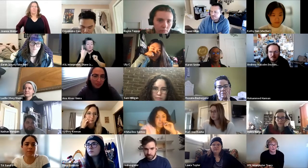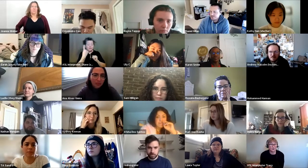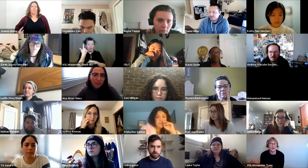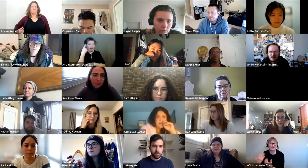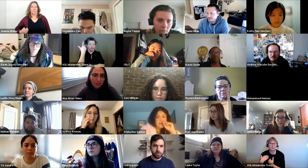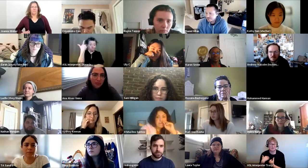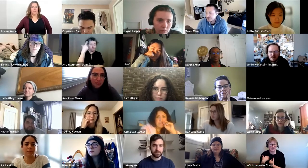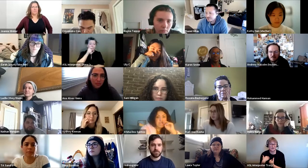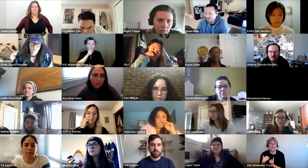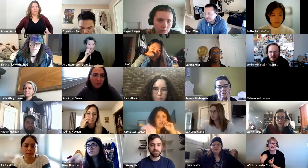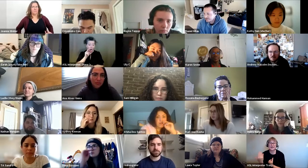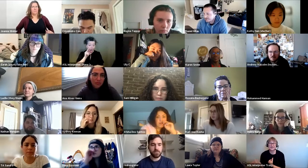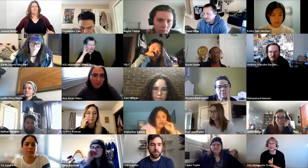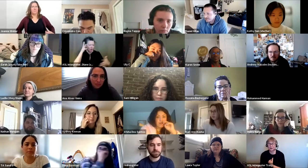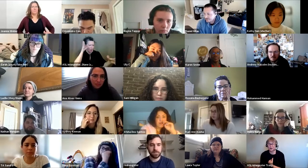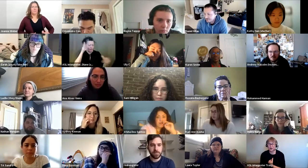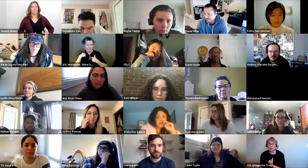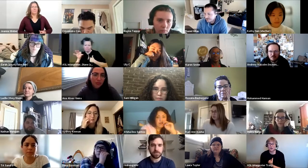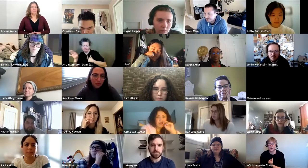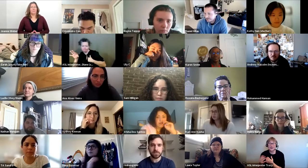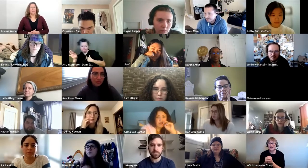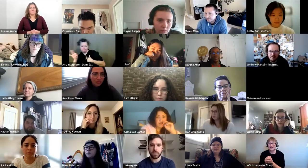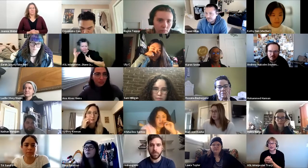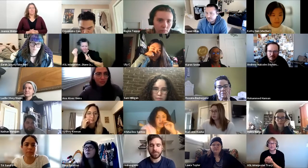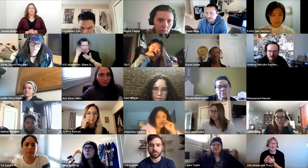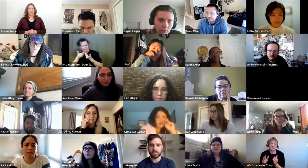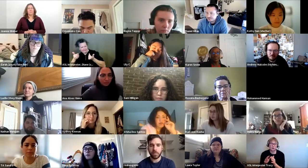not going to know that. It would be my duty to let her know.